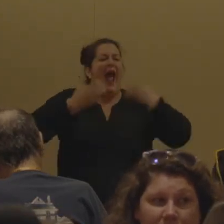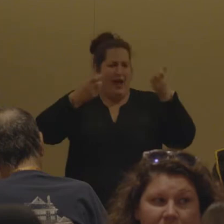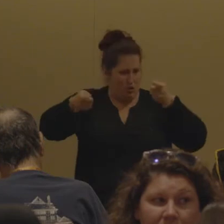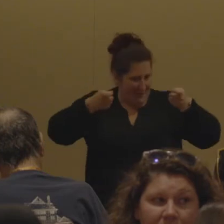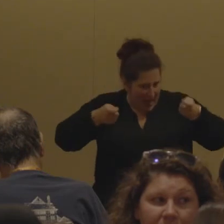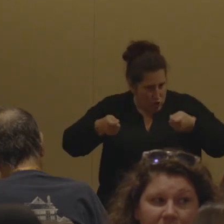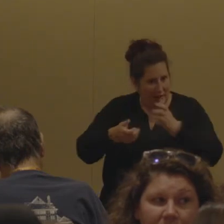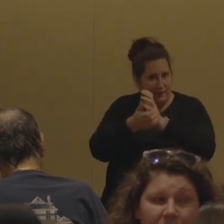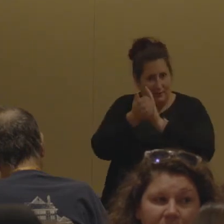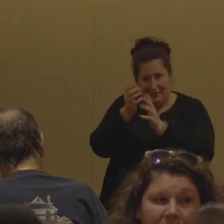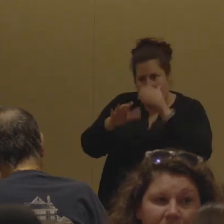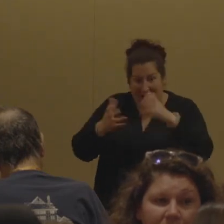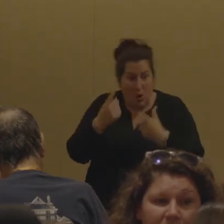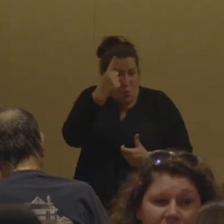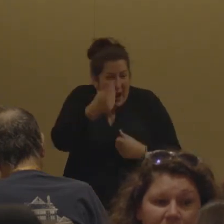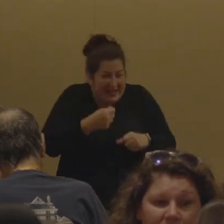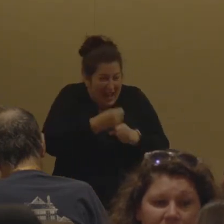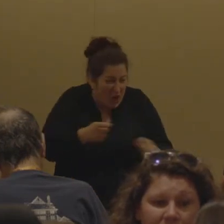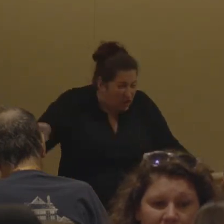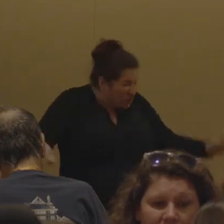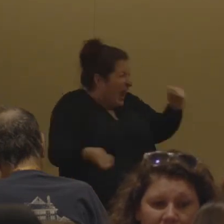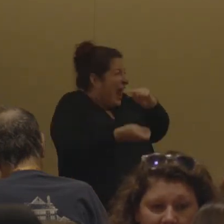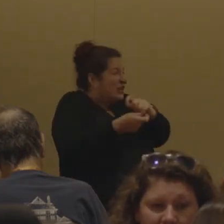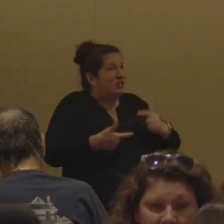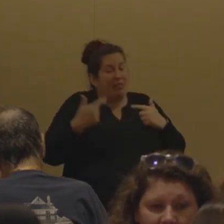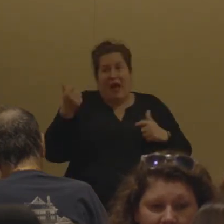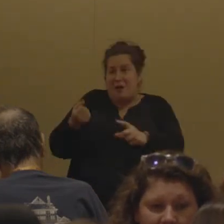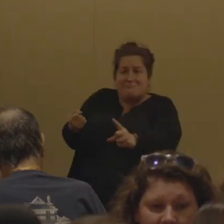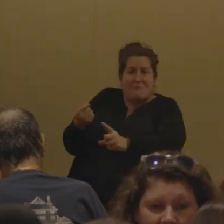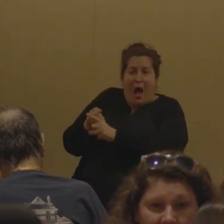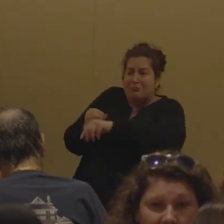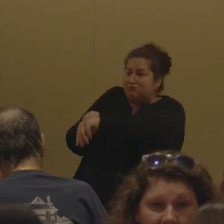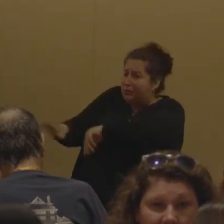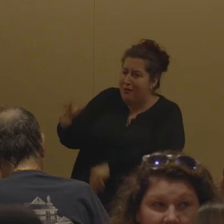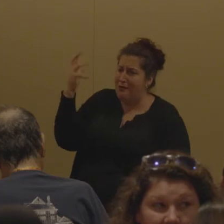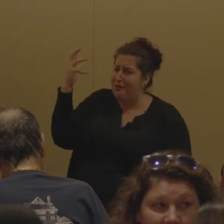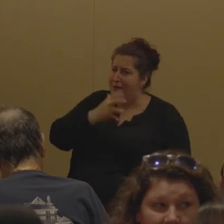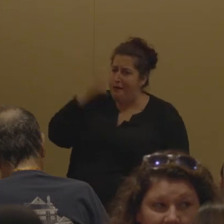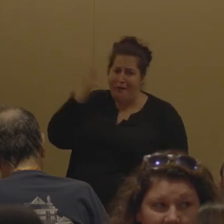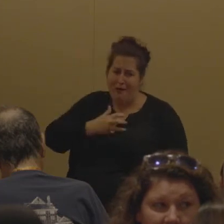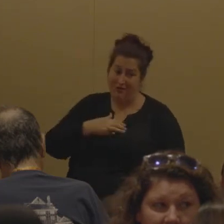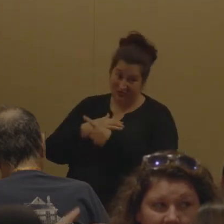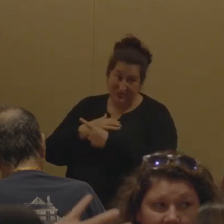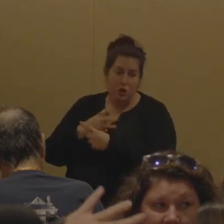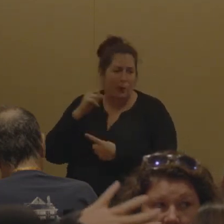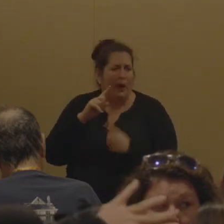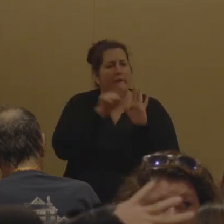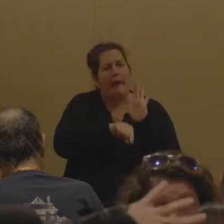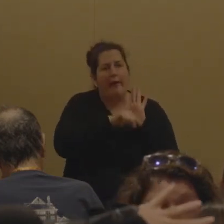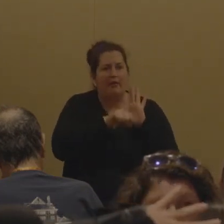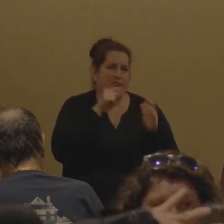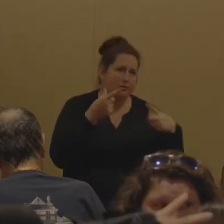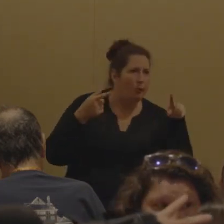1 year, has changed his life completely. So you hear all these negative stories about Voc Rehab and how